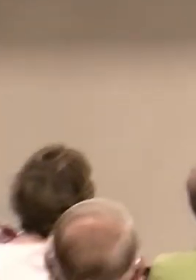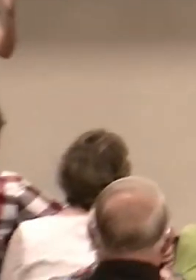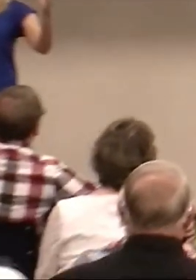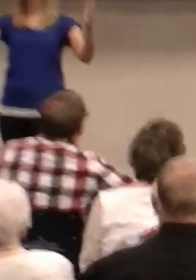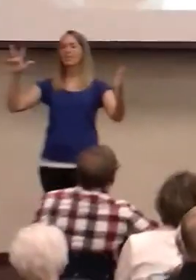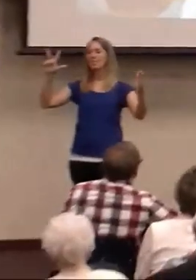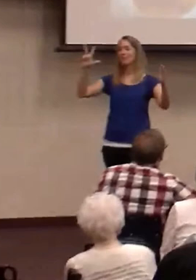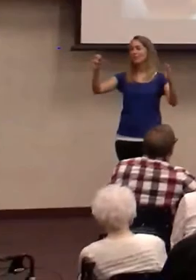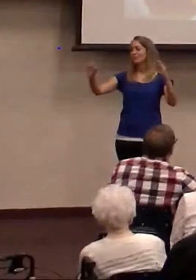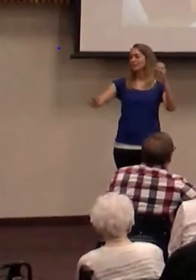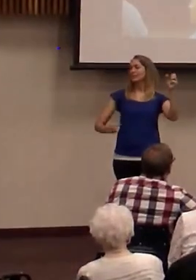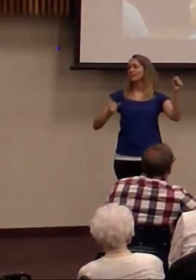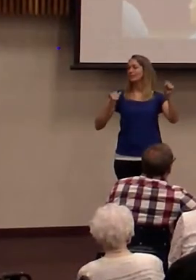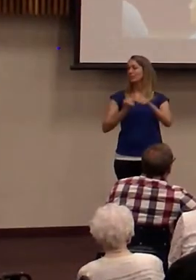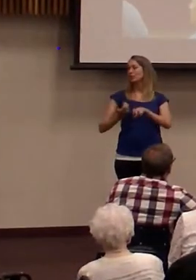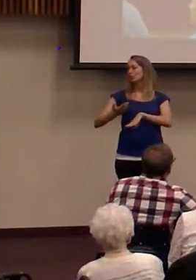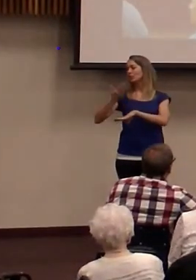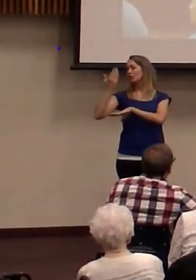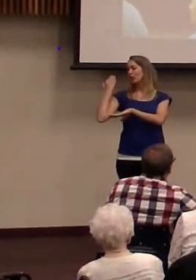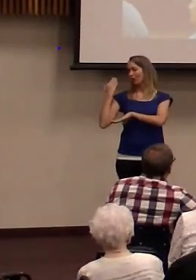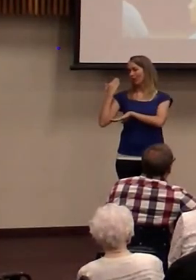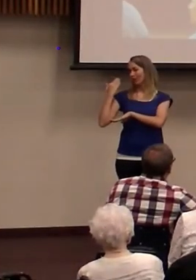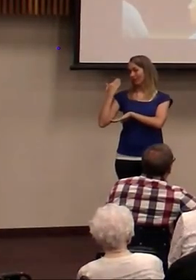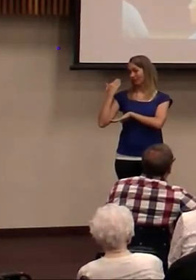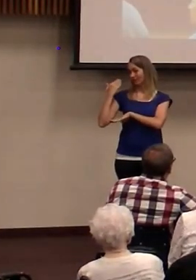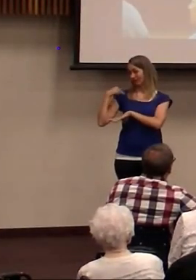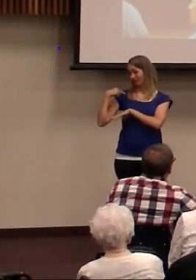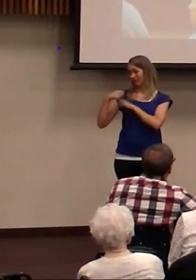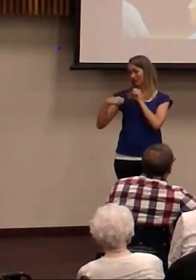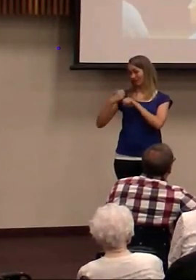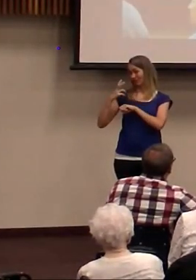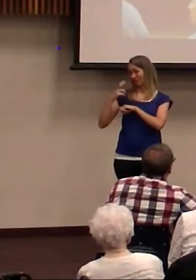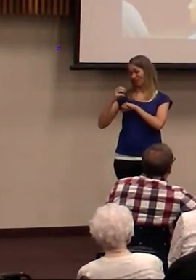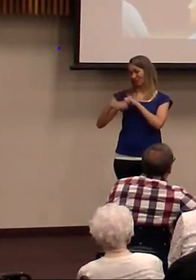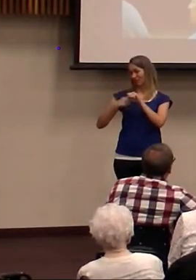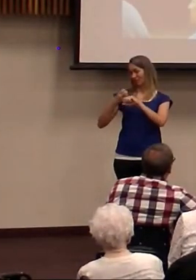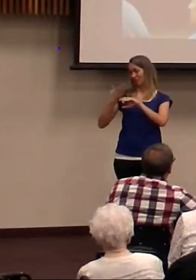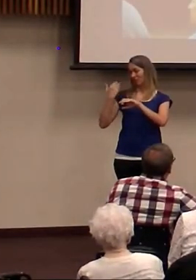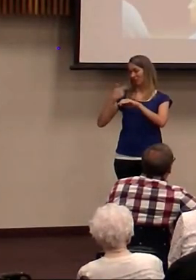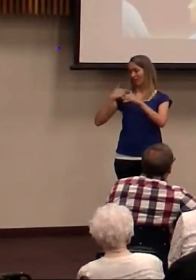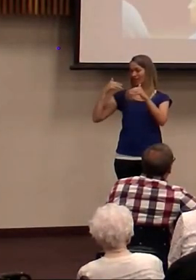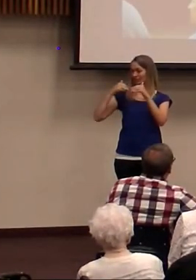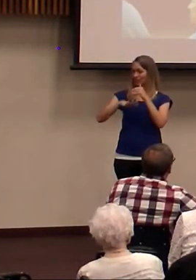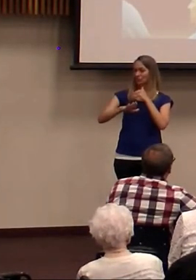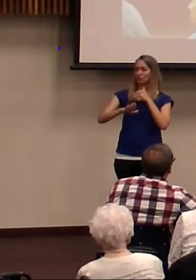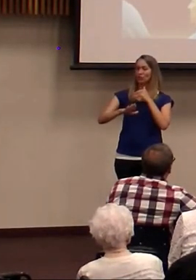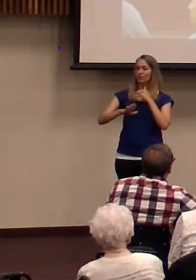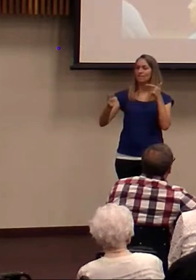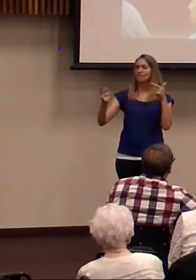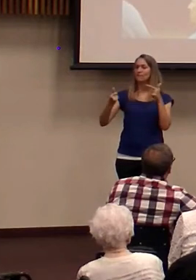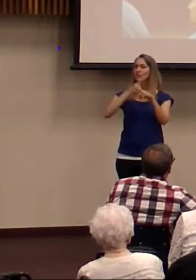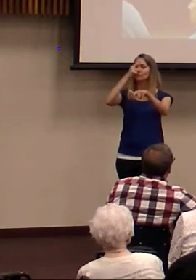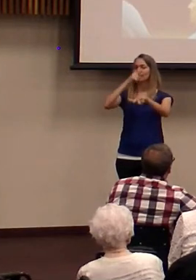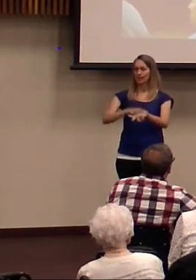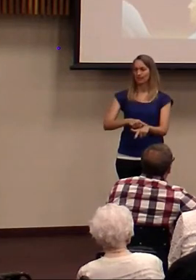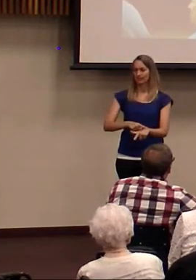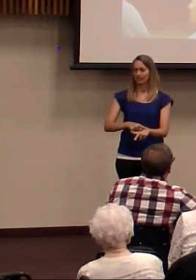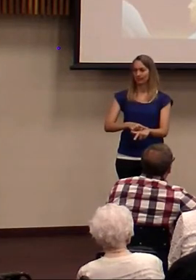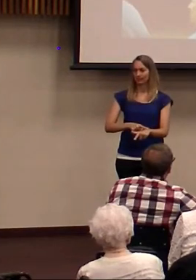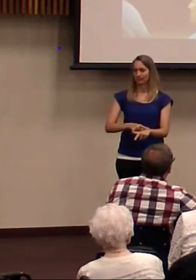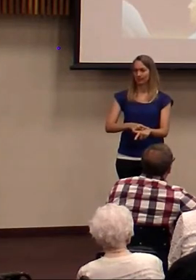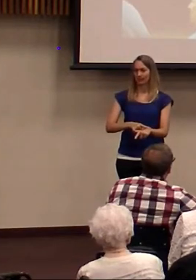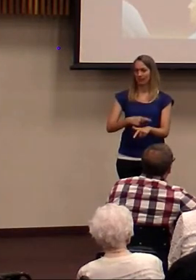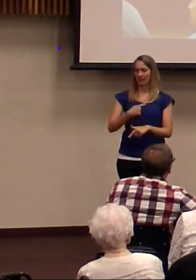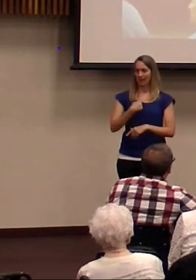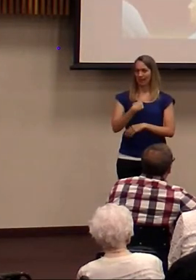30 years ago, this year, I walked into this room for the first time. I sat among